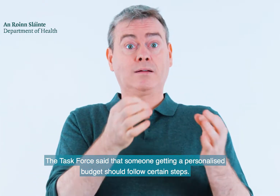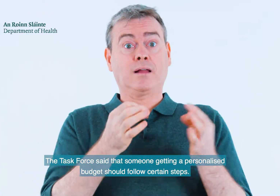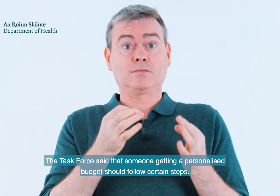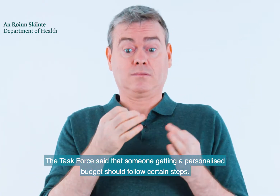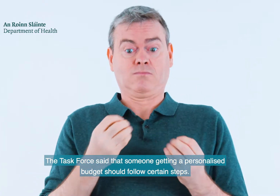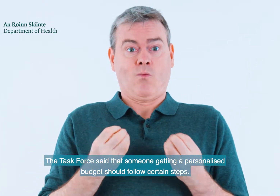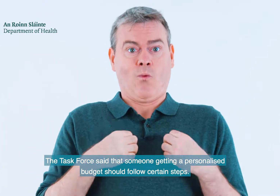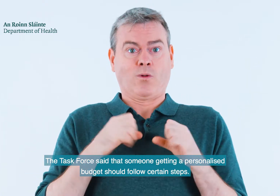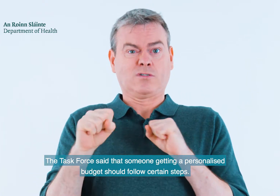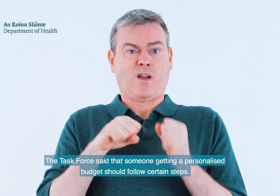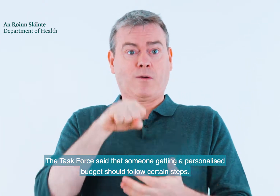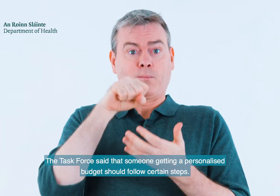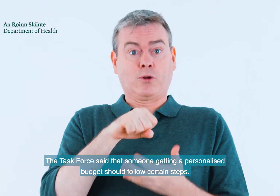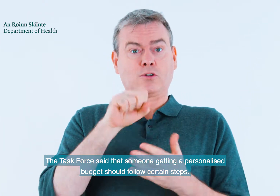certain steps.